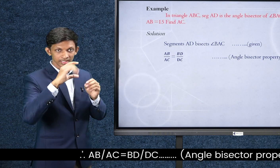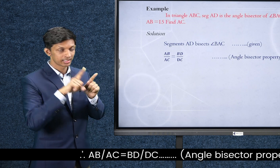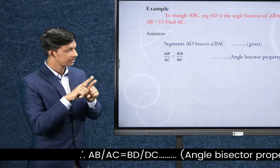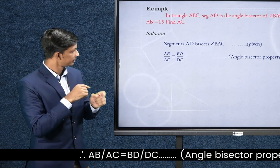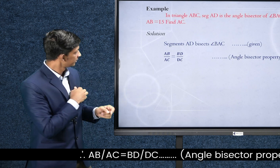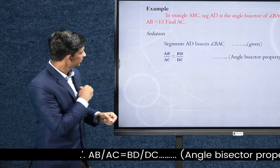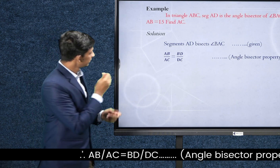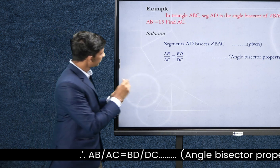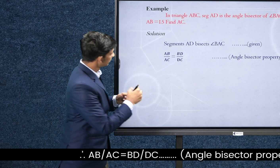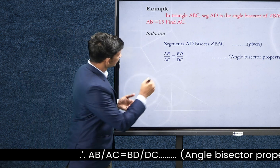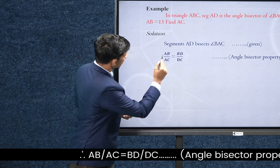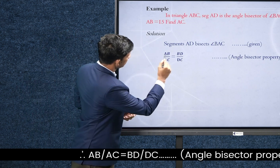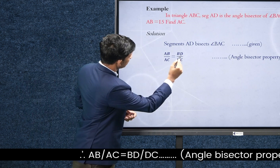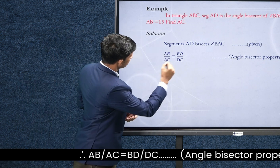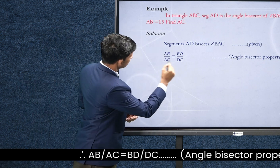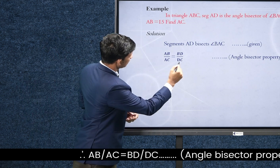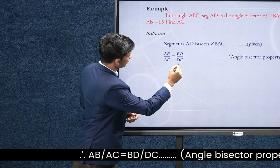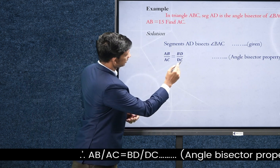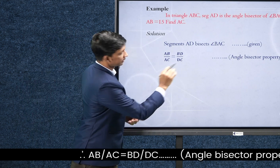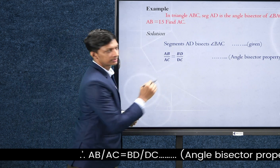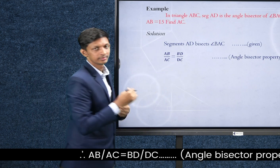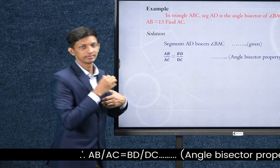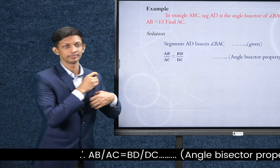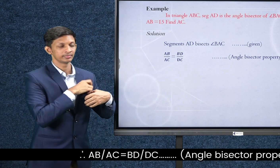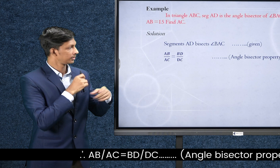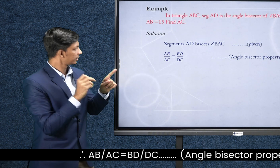equal to BD by DC by angle bisector property.